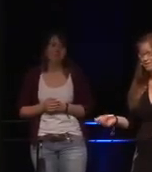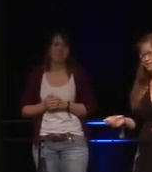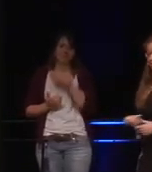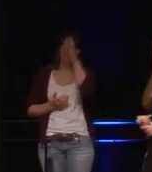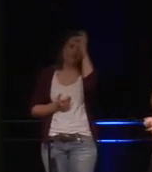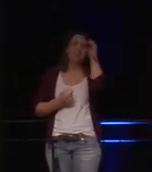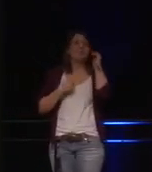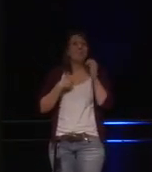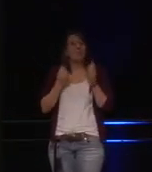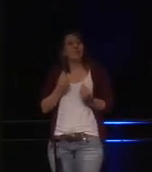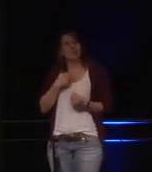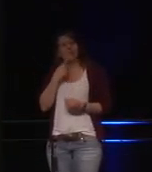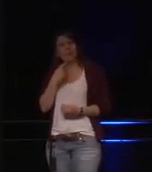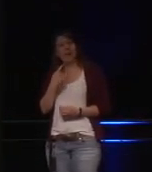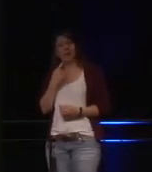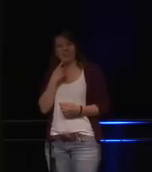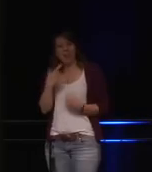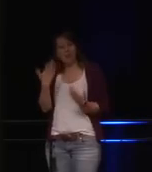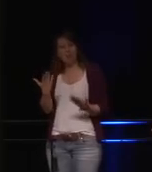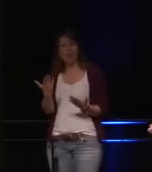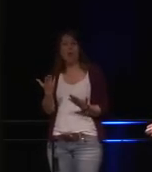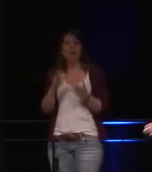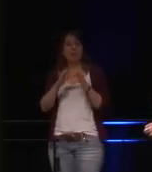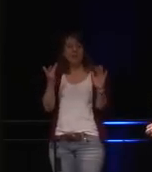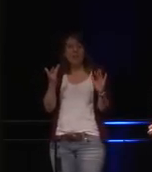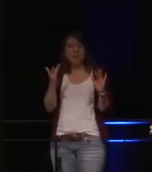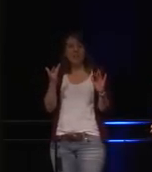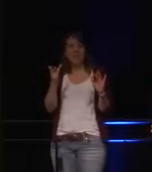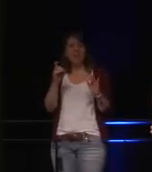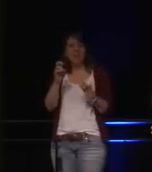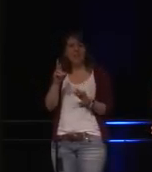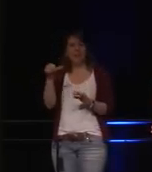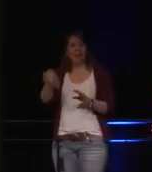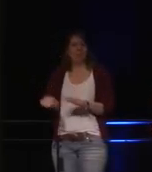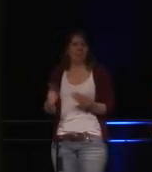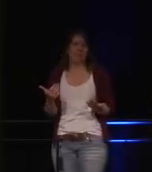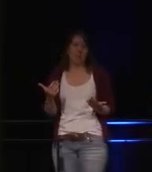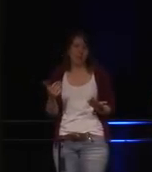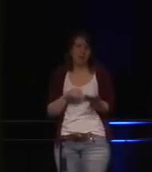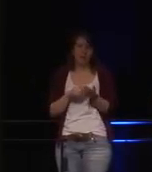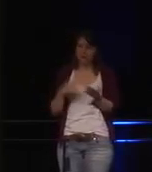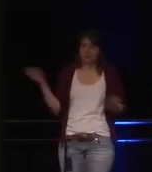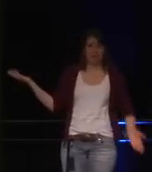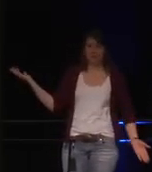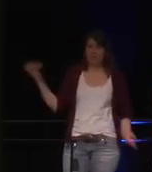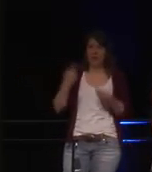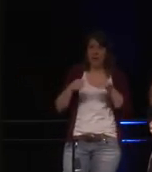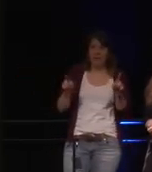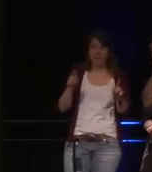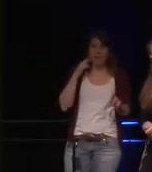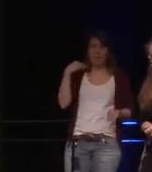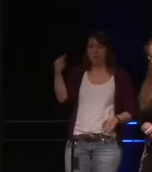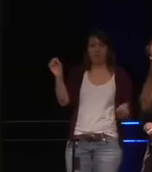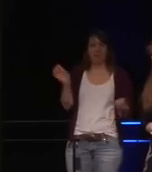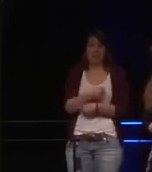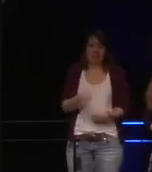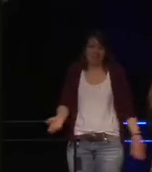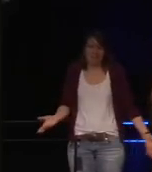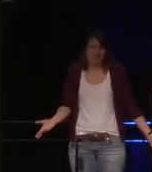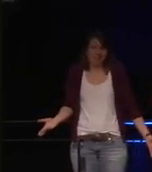call it internet of shit. Because you can't, you can't say anything else to that example.